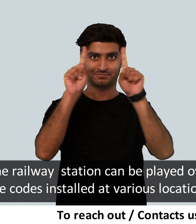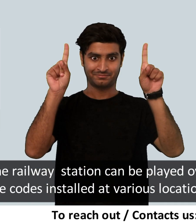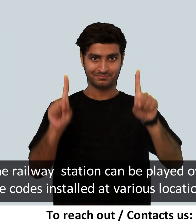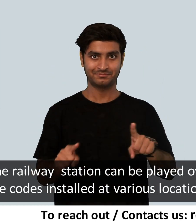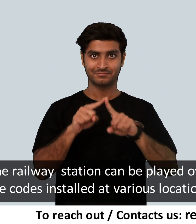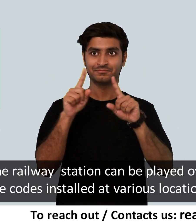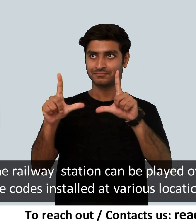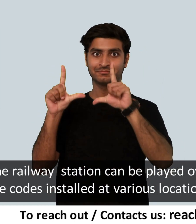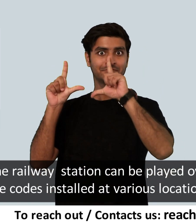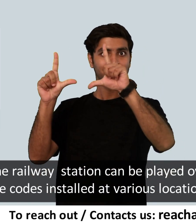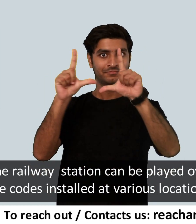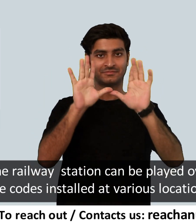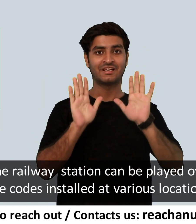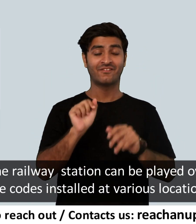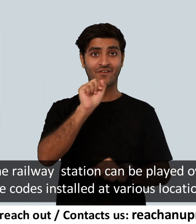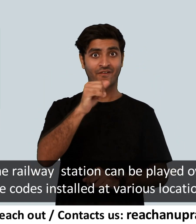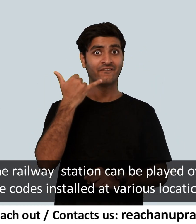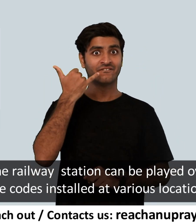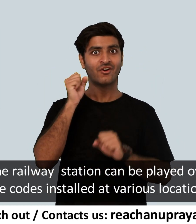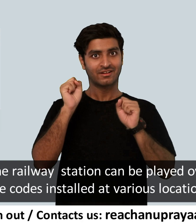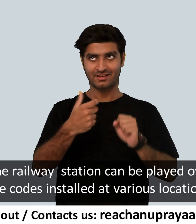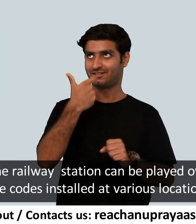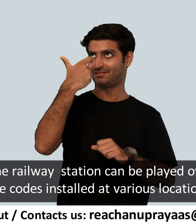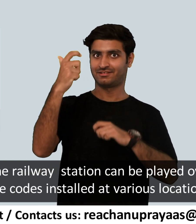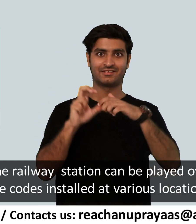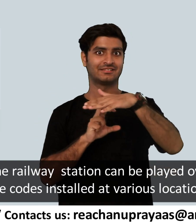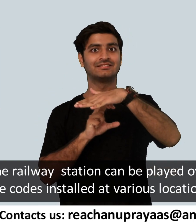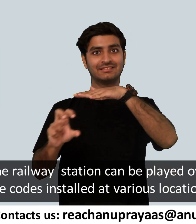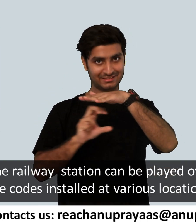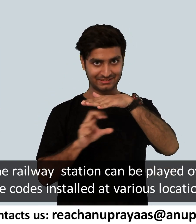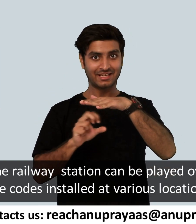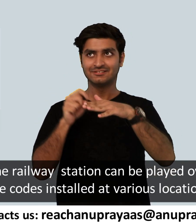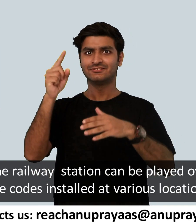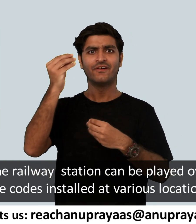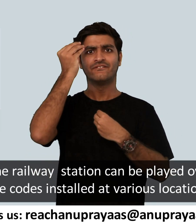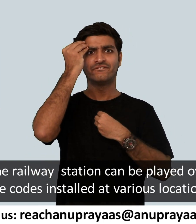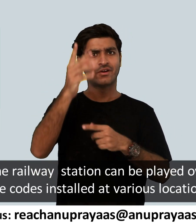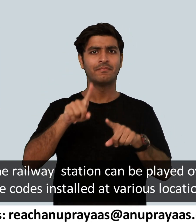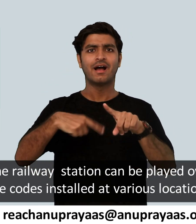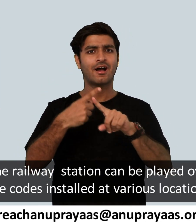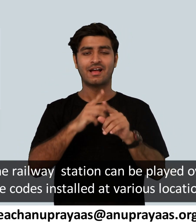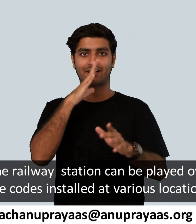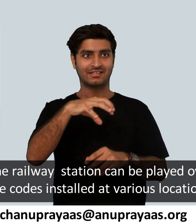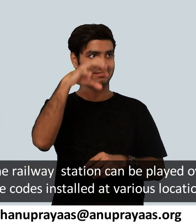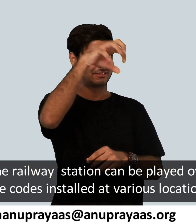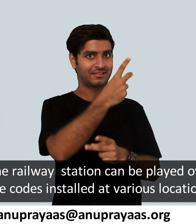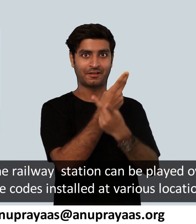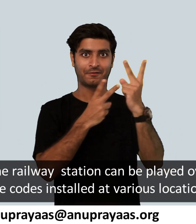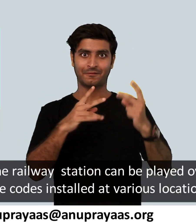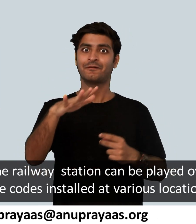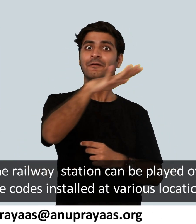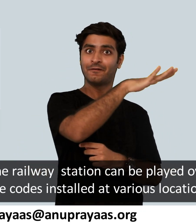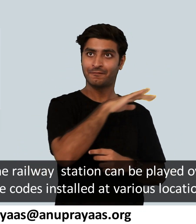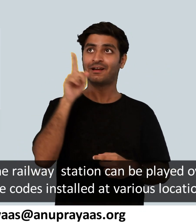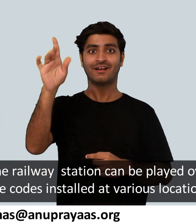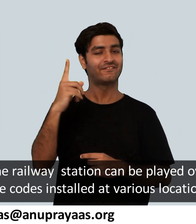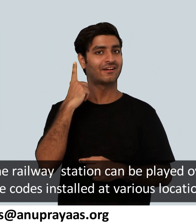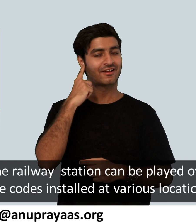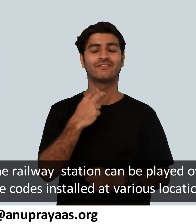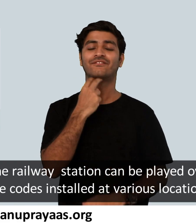Scannable audio about the railway station can be played over the phone by scanning the code installed at various